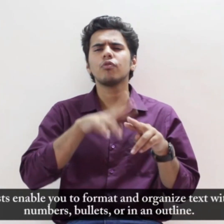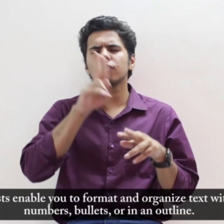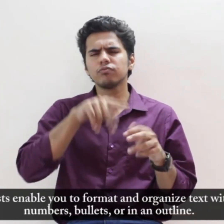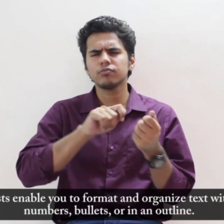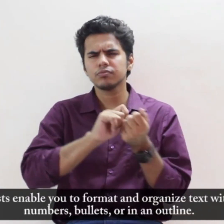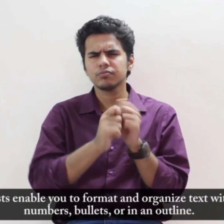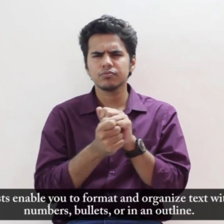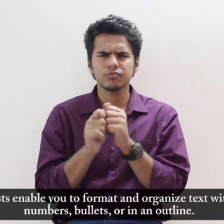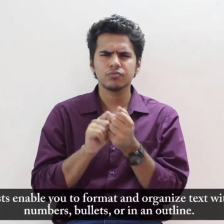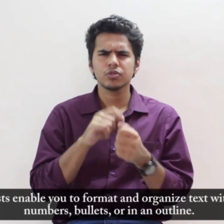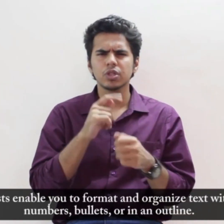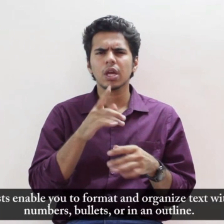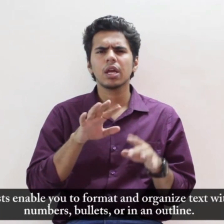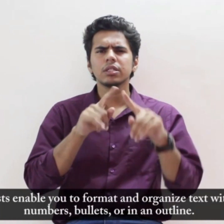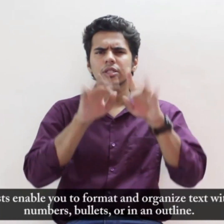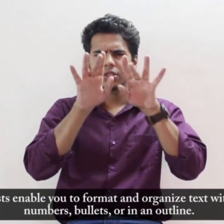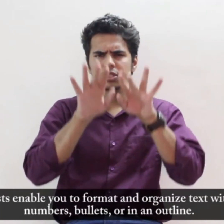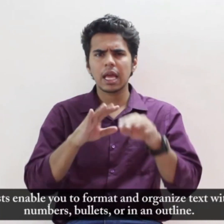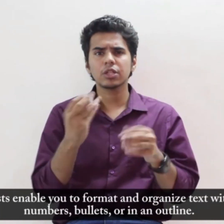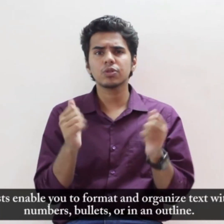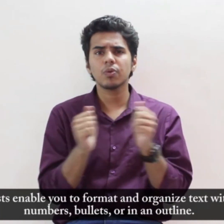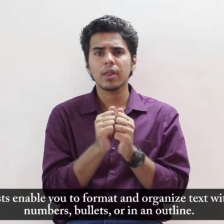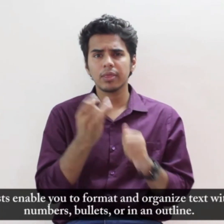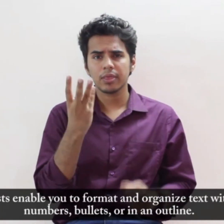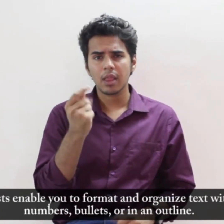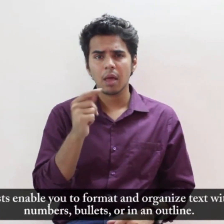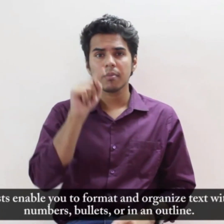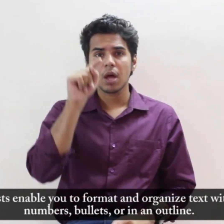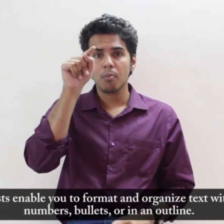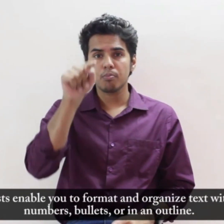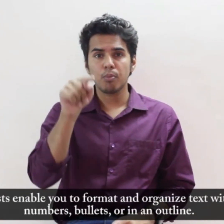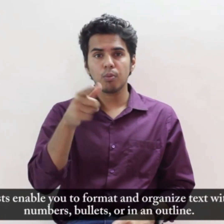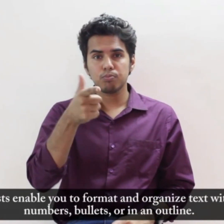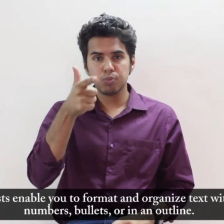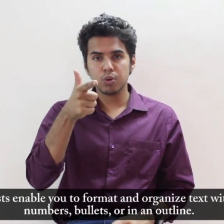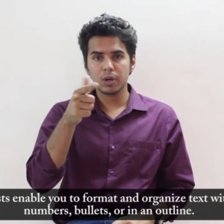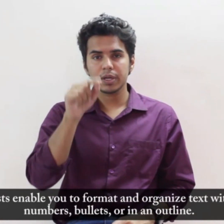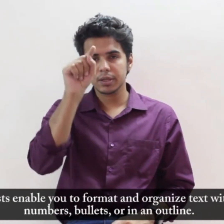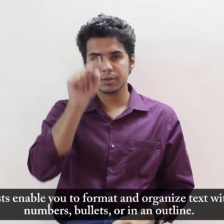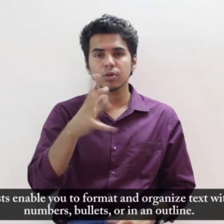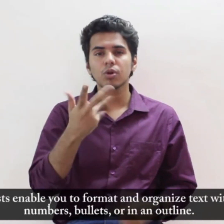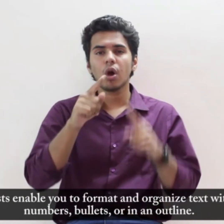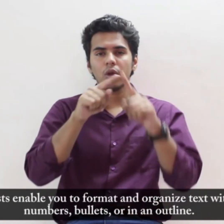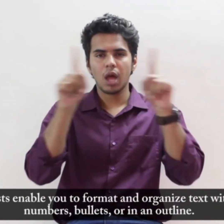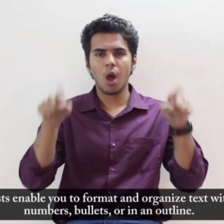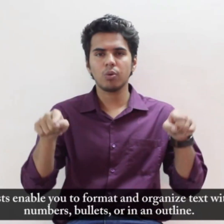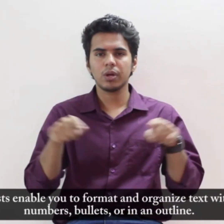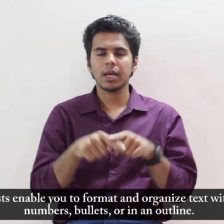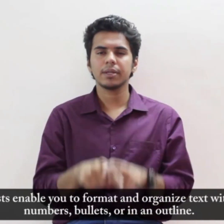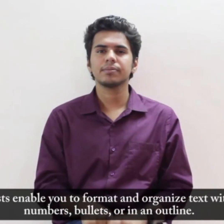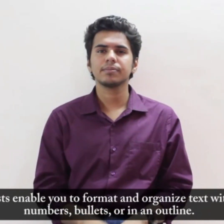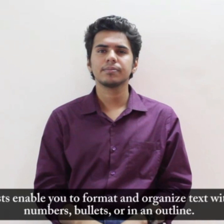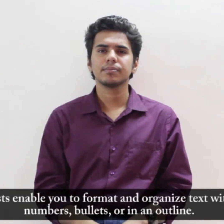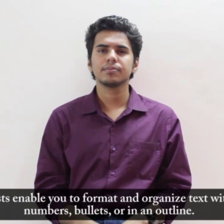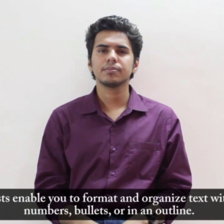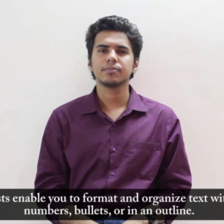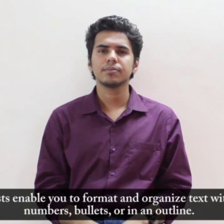List enable you to format and organize text with numbers, bullets, or in an outline.